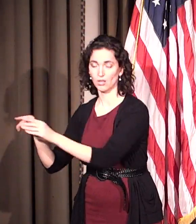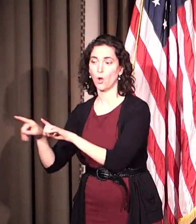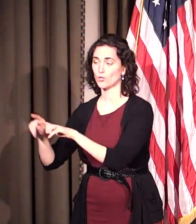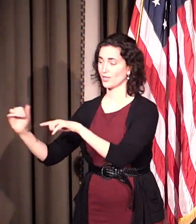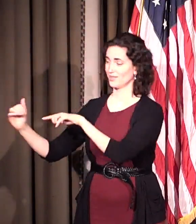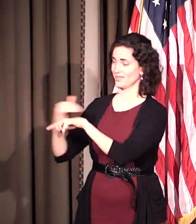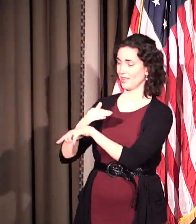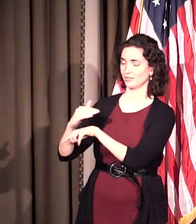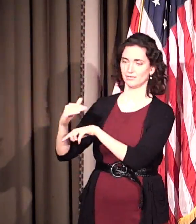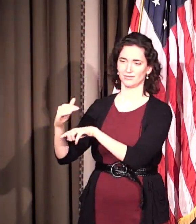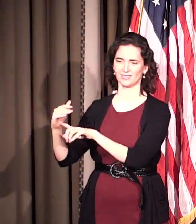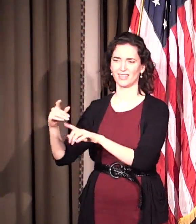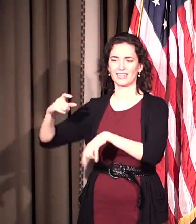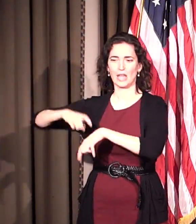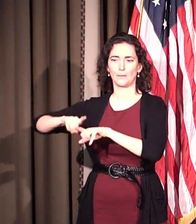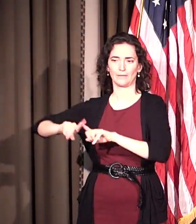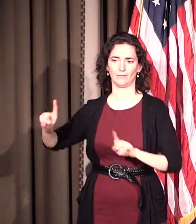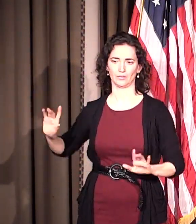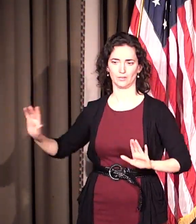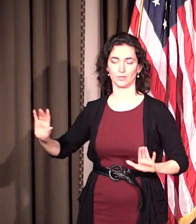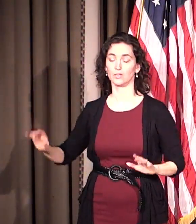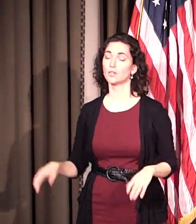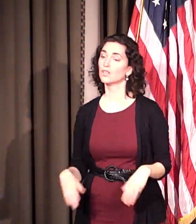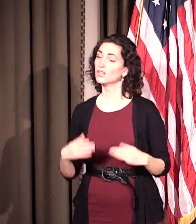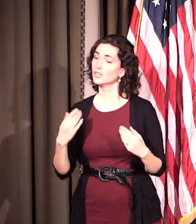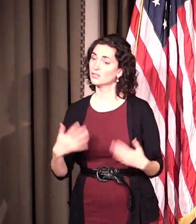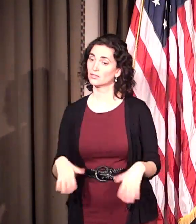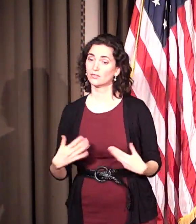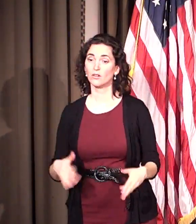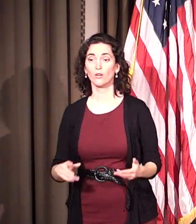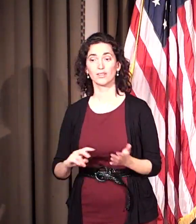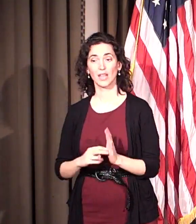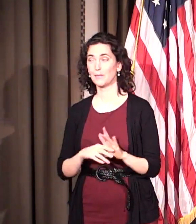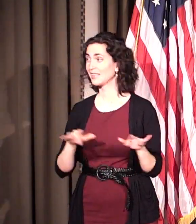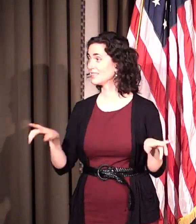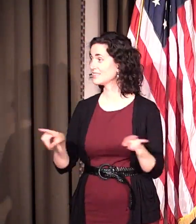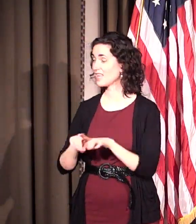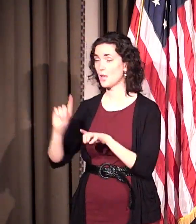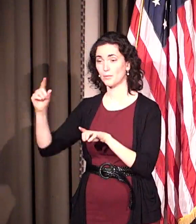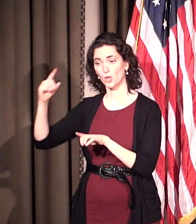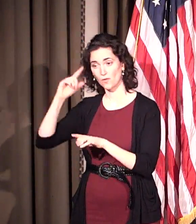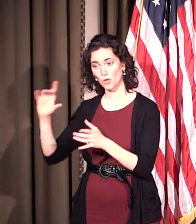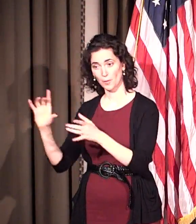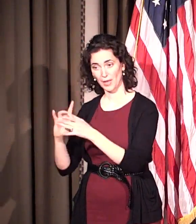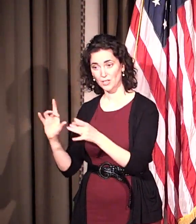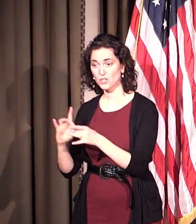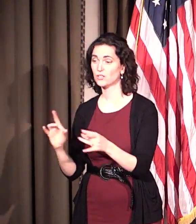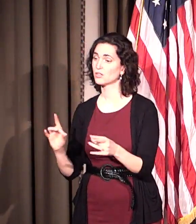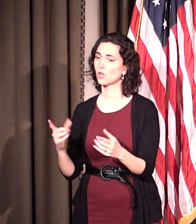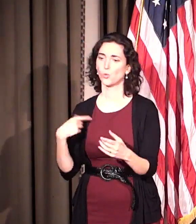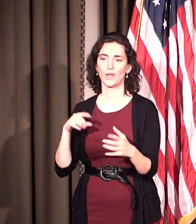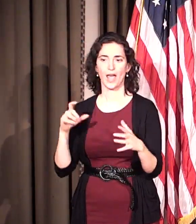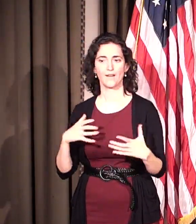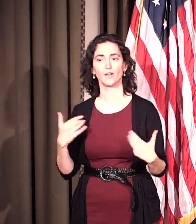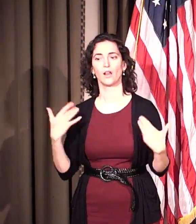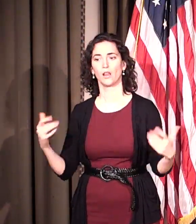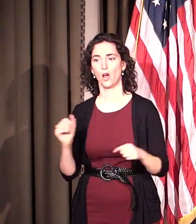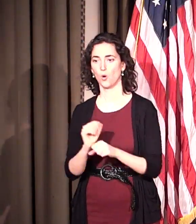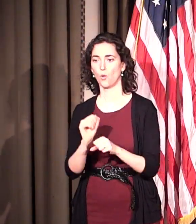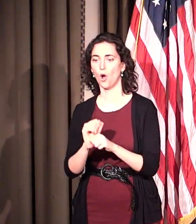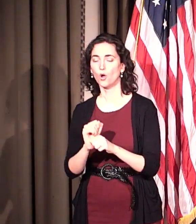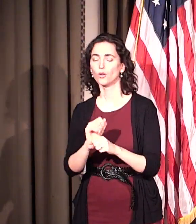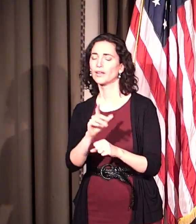that. As the governor had mentioned, we have our work cut out for us to improve the quality of our demographic data. It's not,